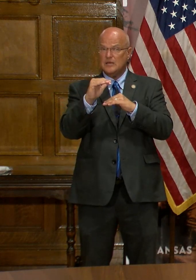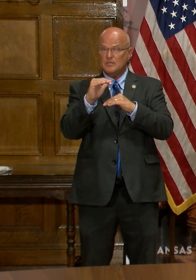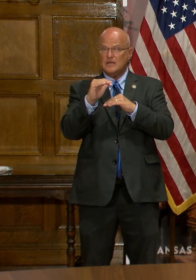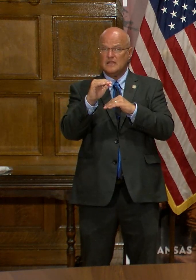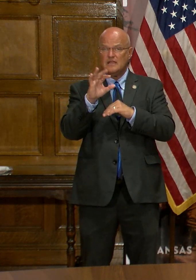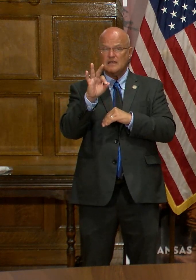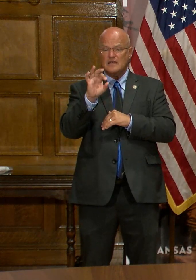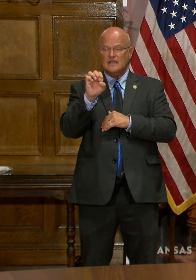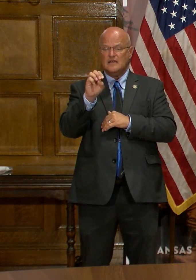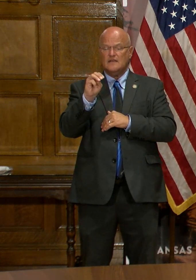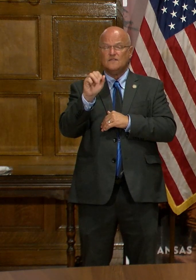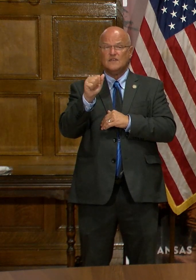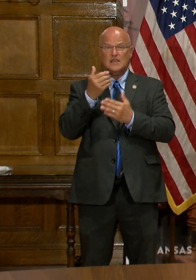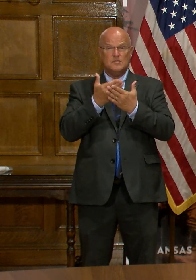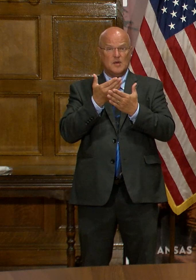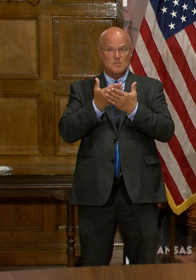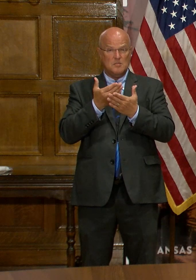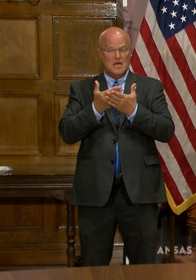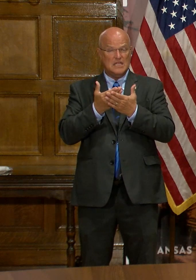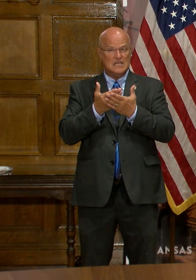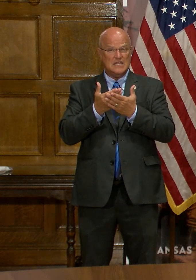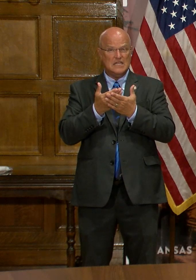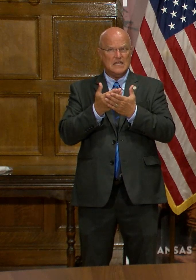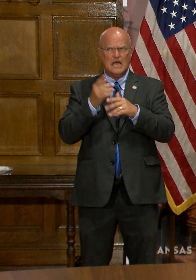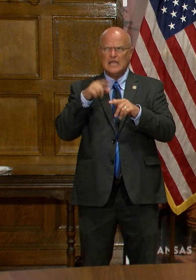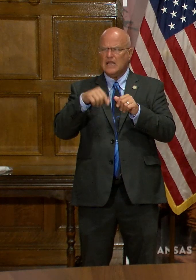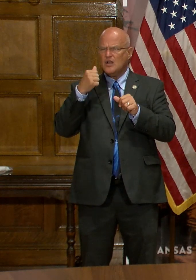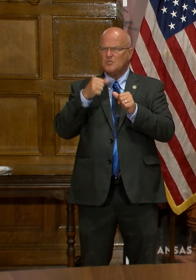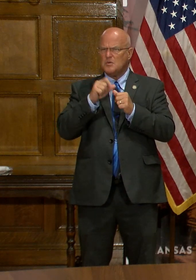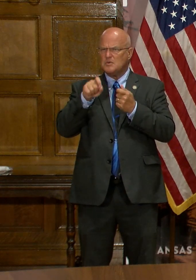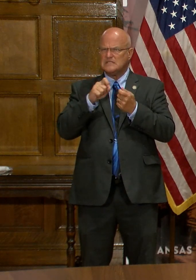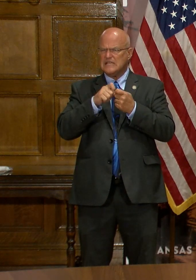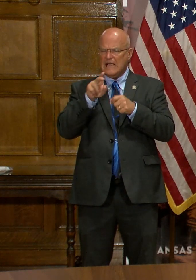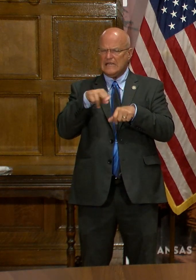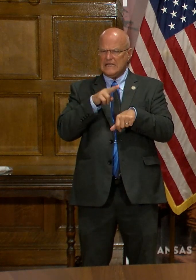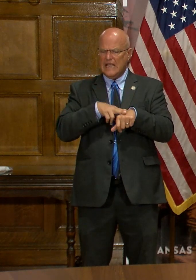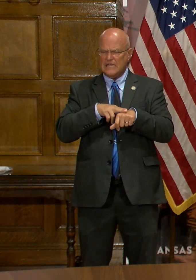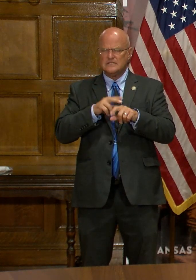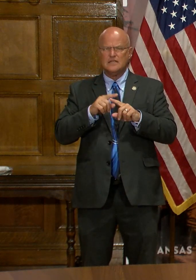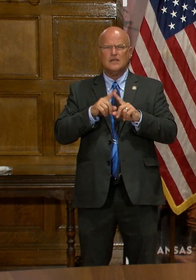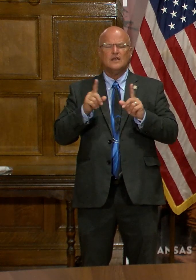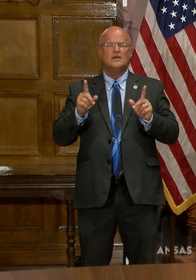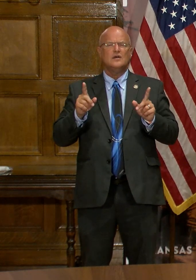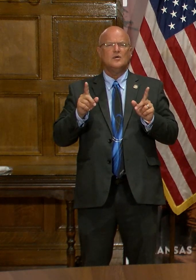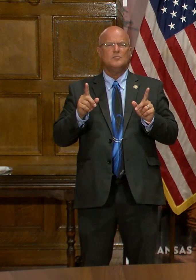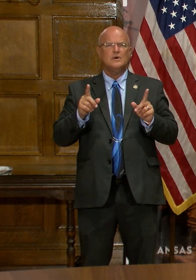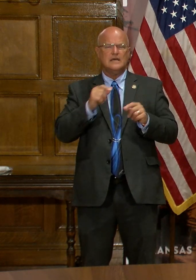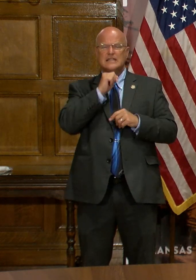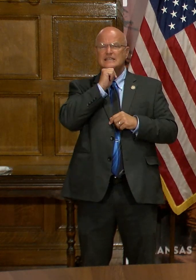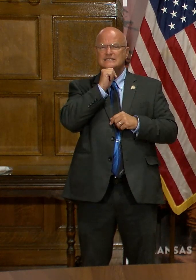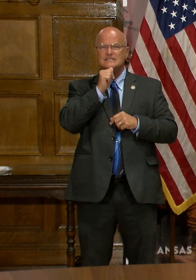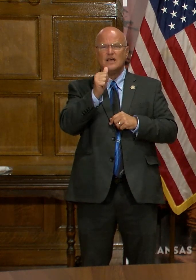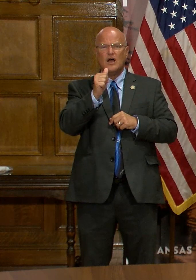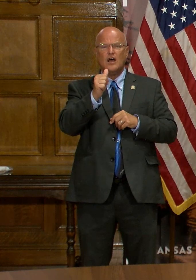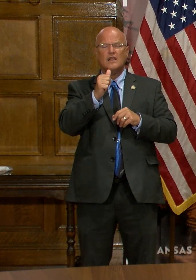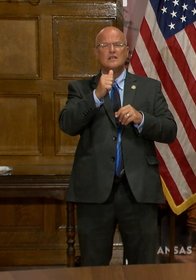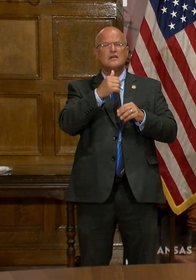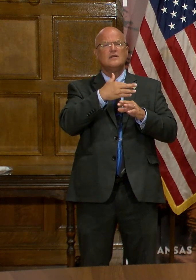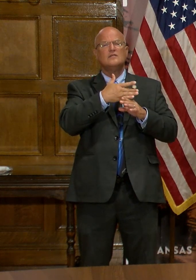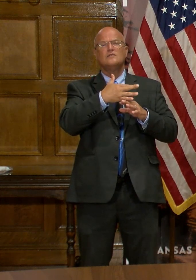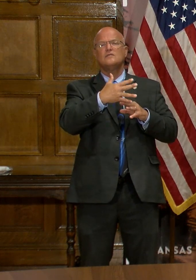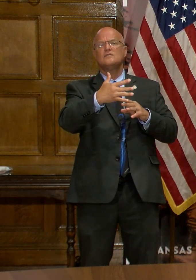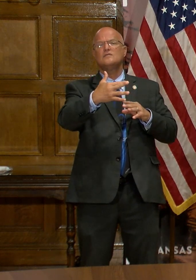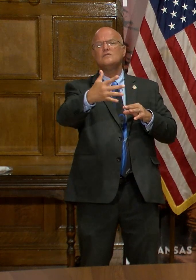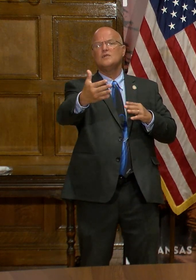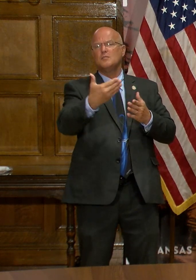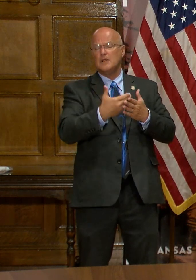The FEMA pool of money, I can't remember what it is nationally, but it is not an unending stream of money.